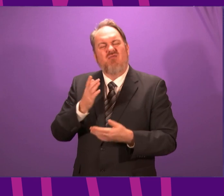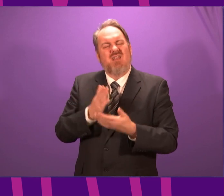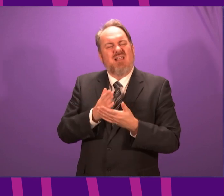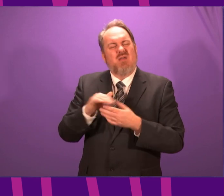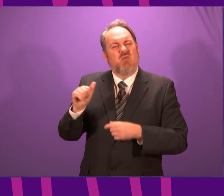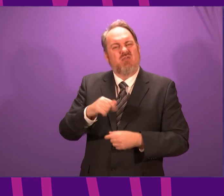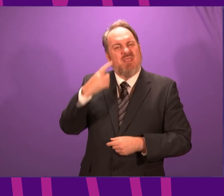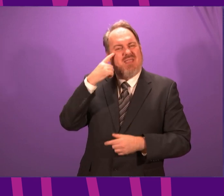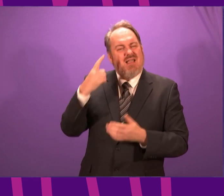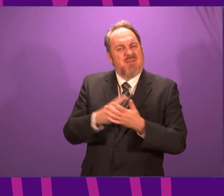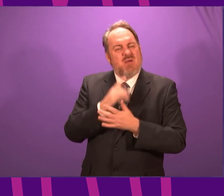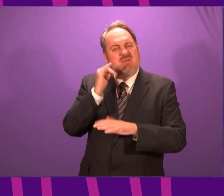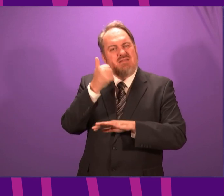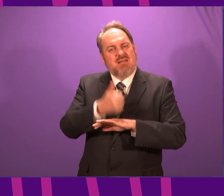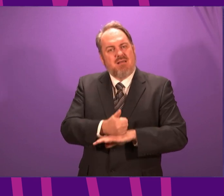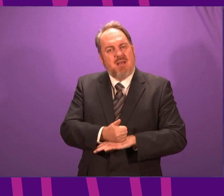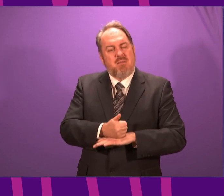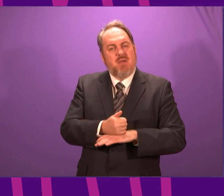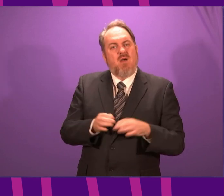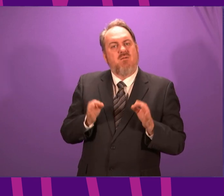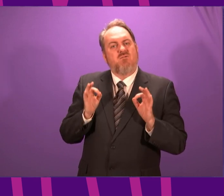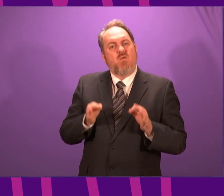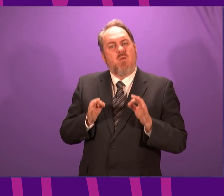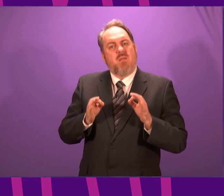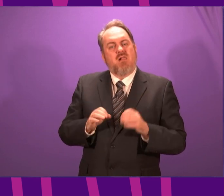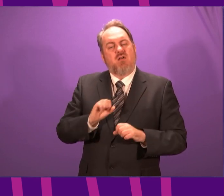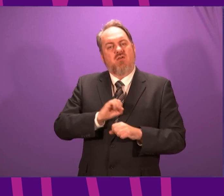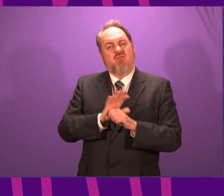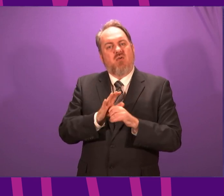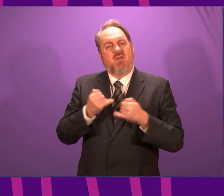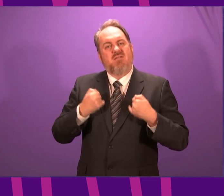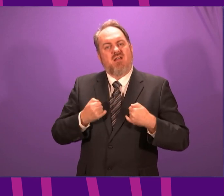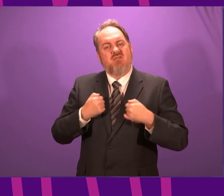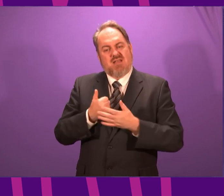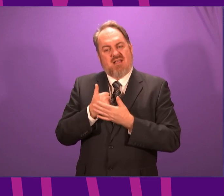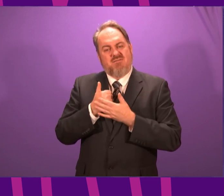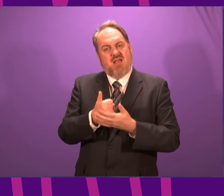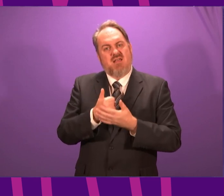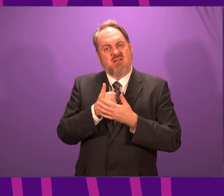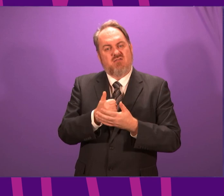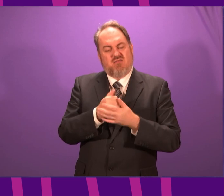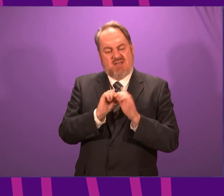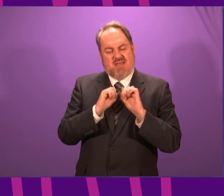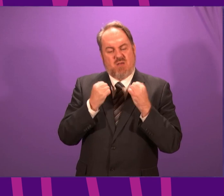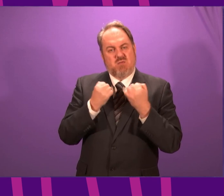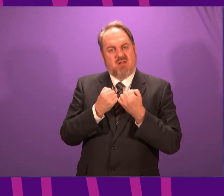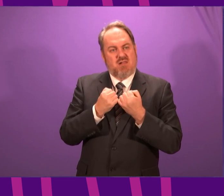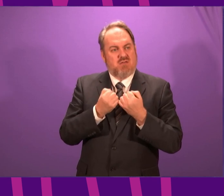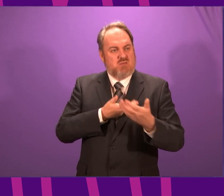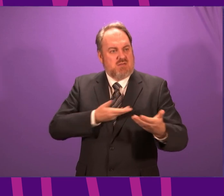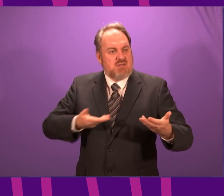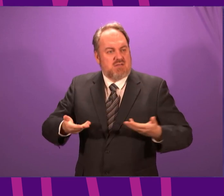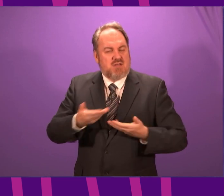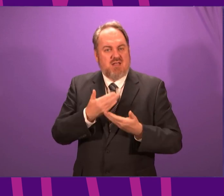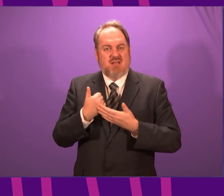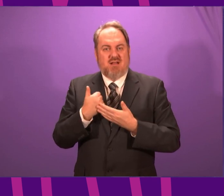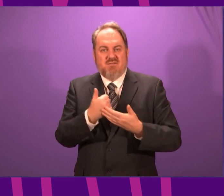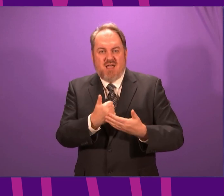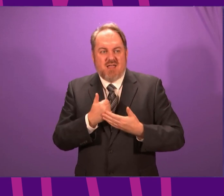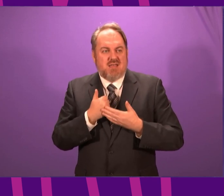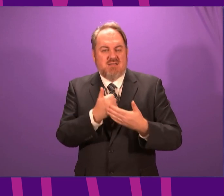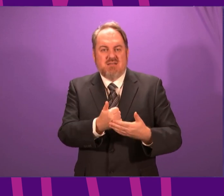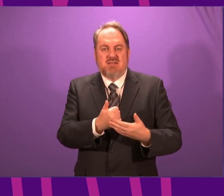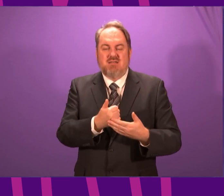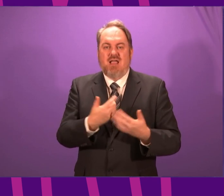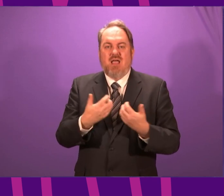Government consider establishing a formal Coronavirus Business Advisory Council to help advise on the practical needs of businesses during